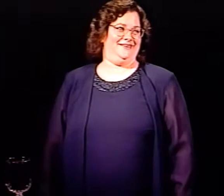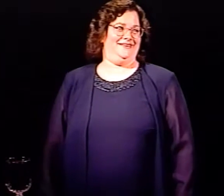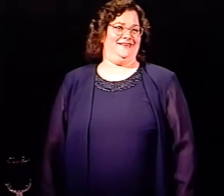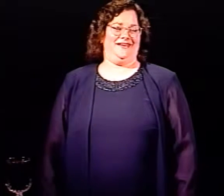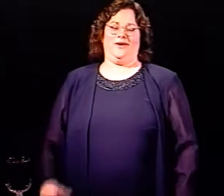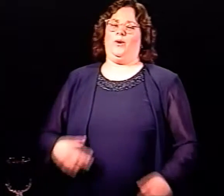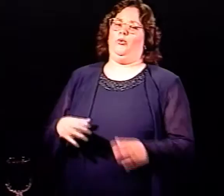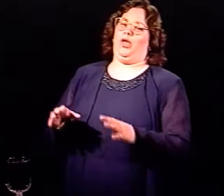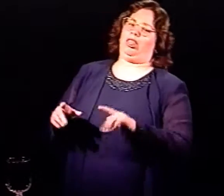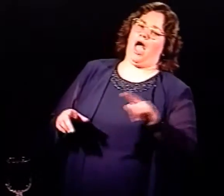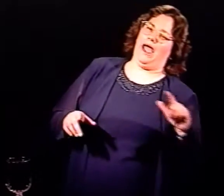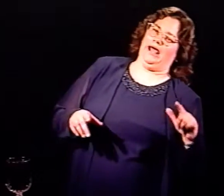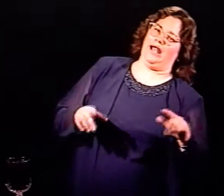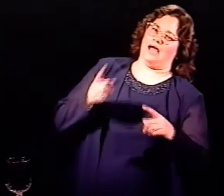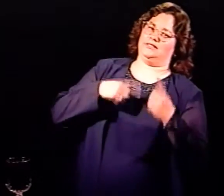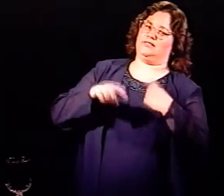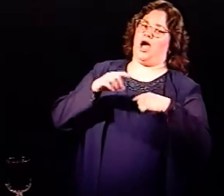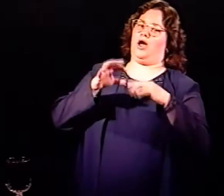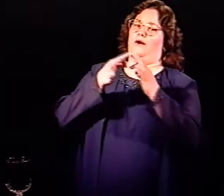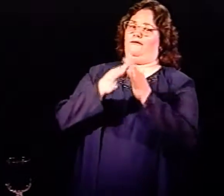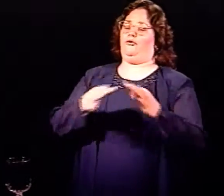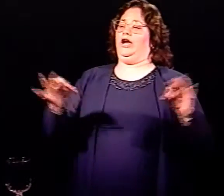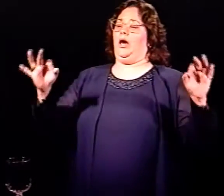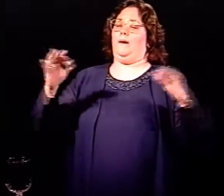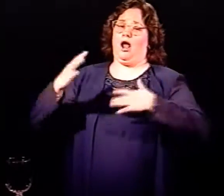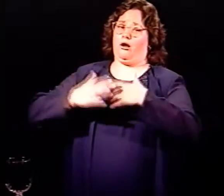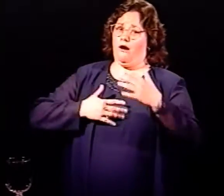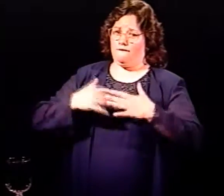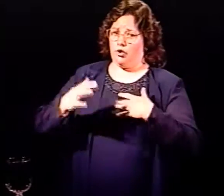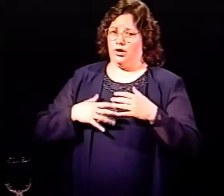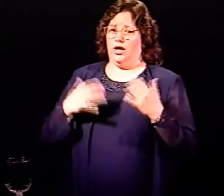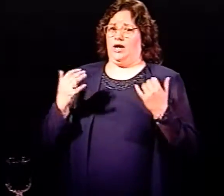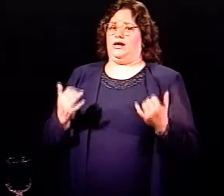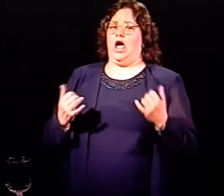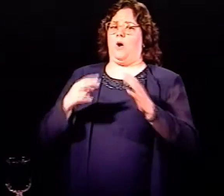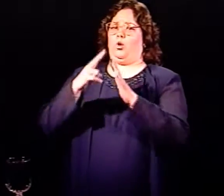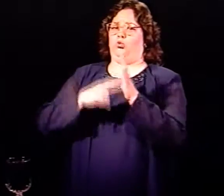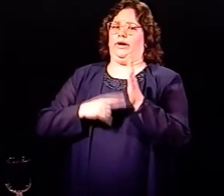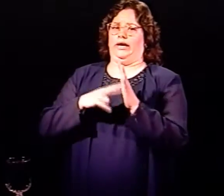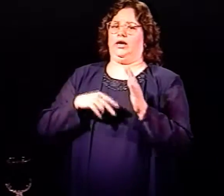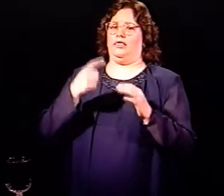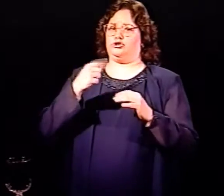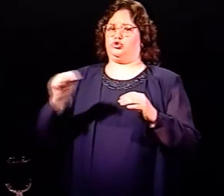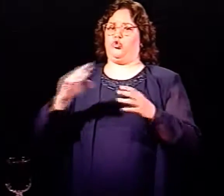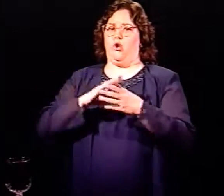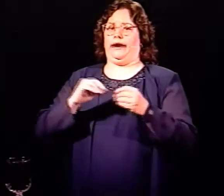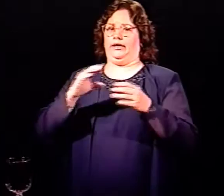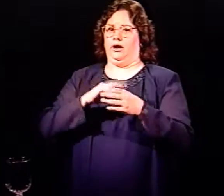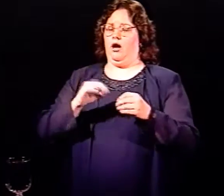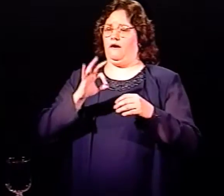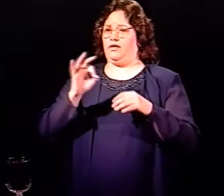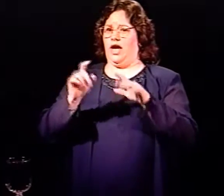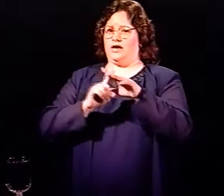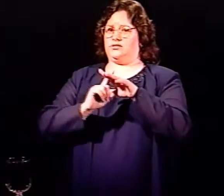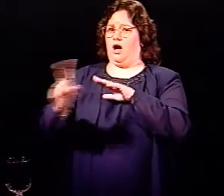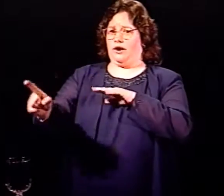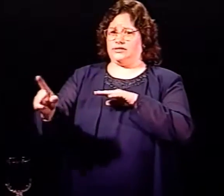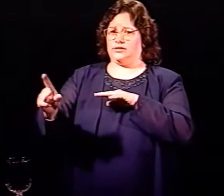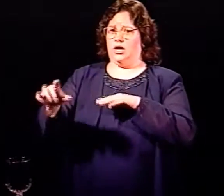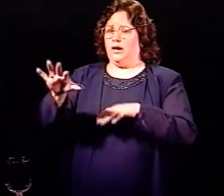We recline to the left as a sign of freedom and comfort. Now we will read the story of the Exodus. Pick someone at